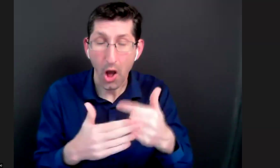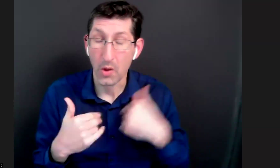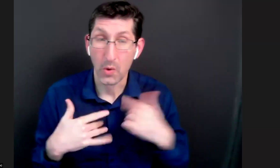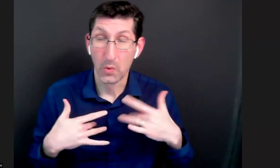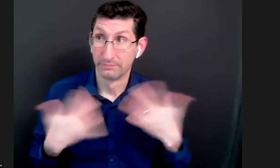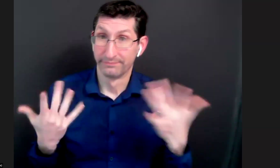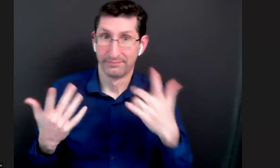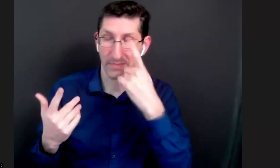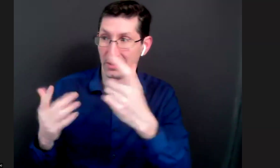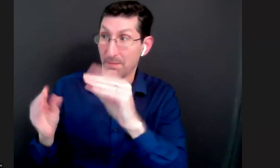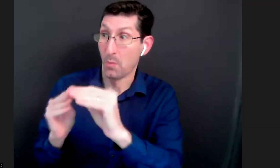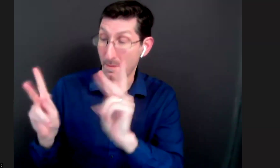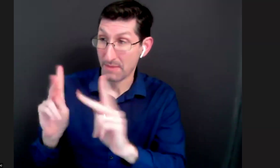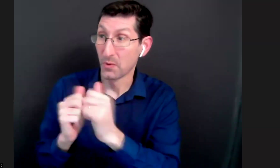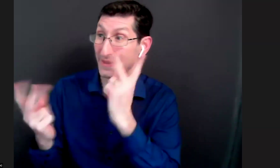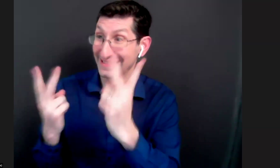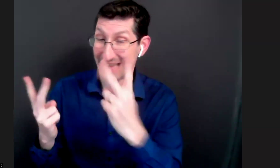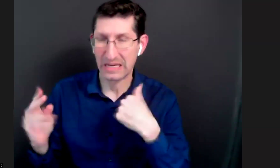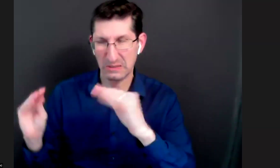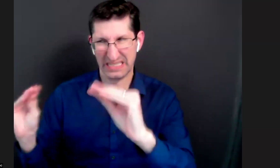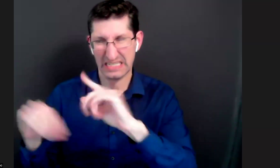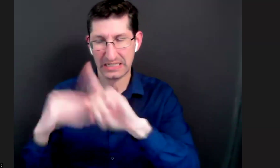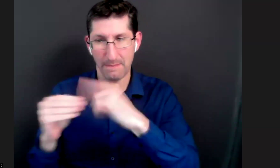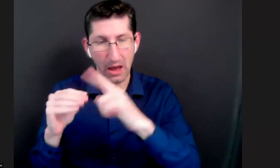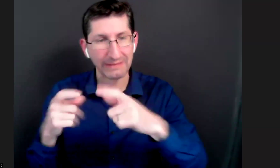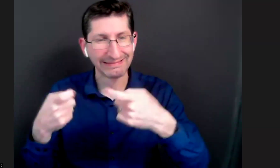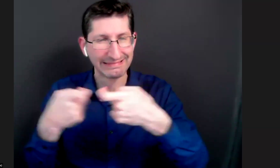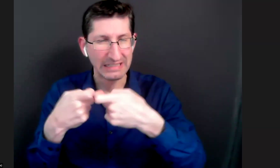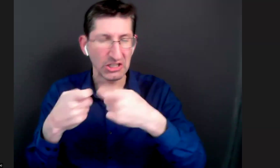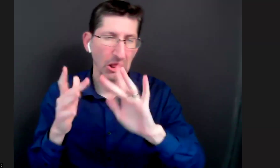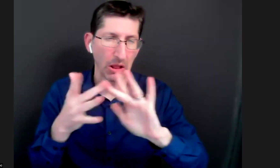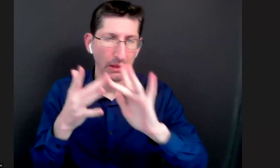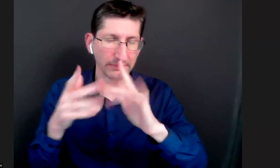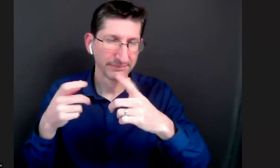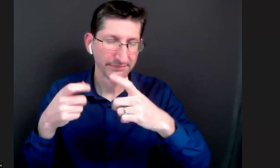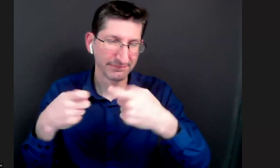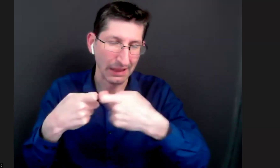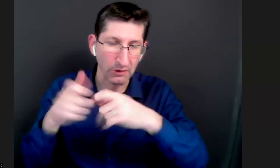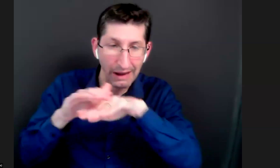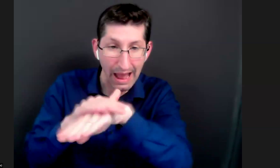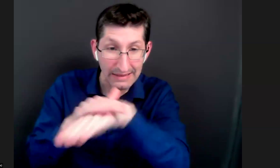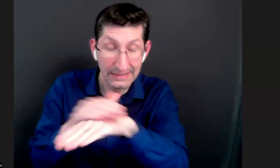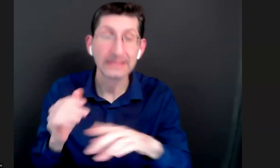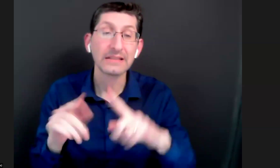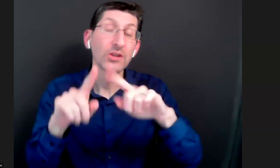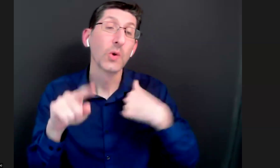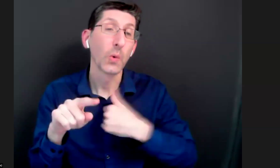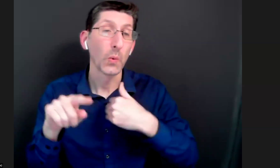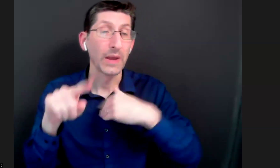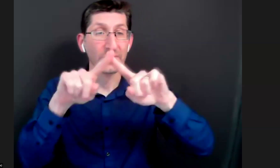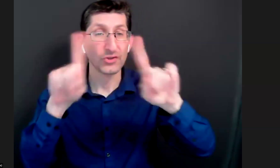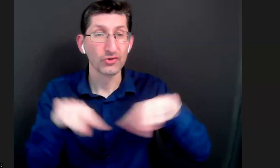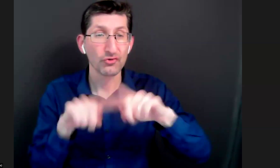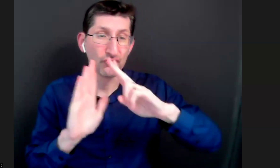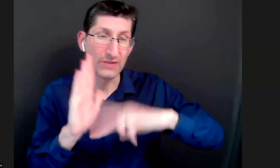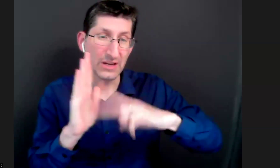sighted people on the importance of digital accessibility. So we have our screen reader user tester training program,